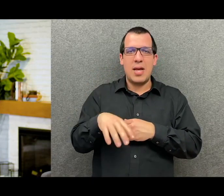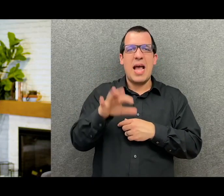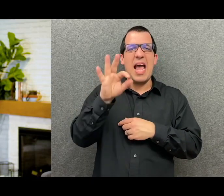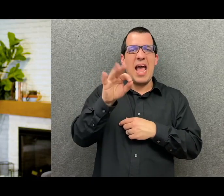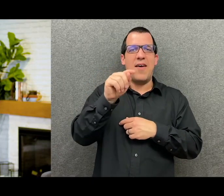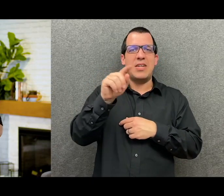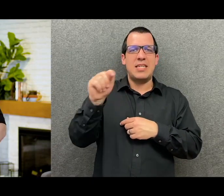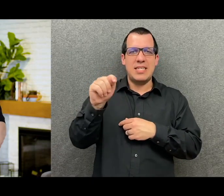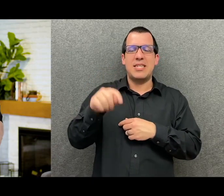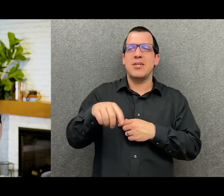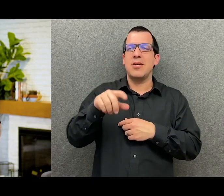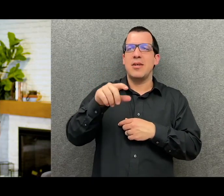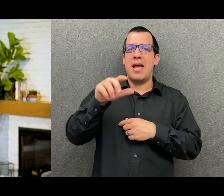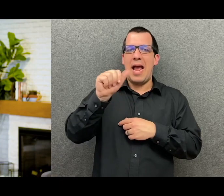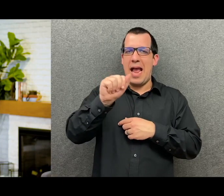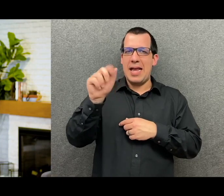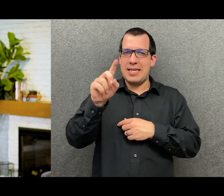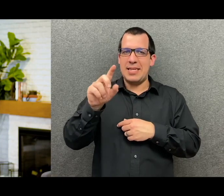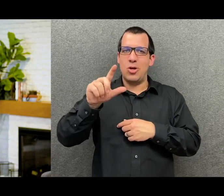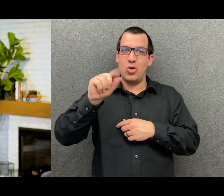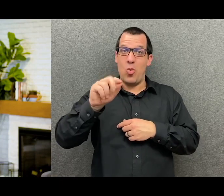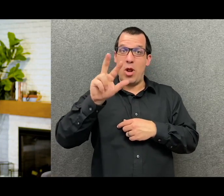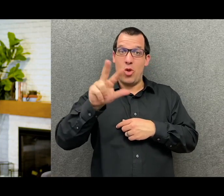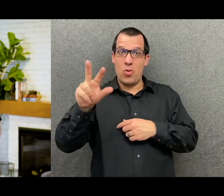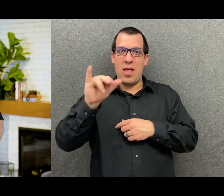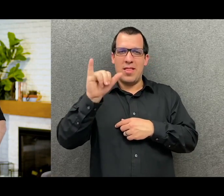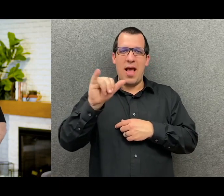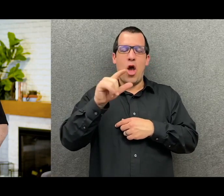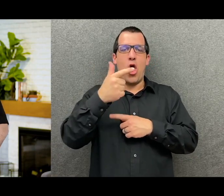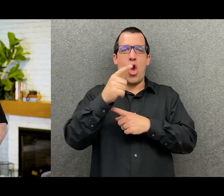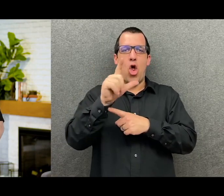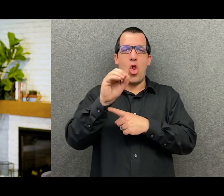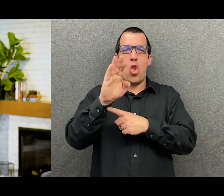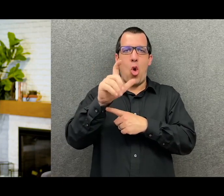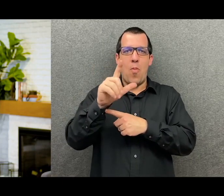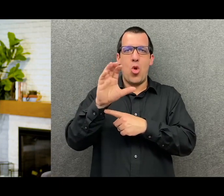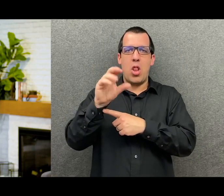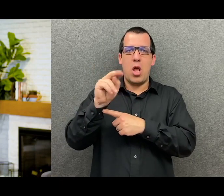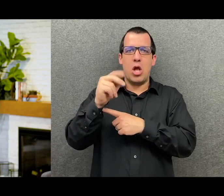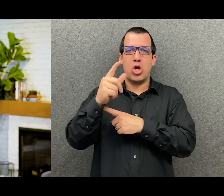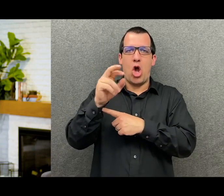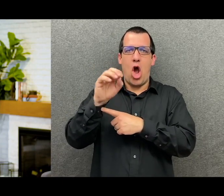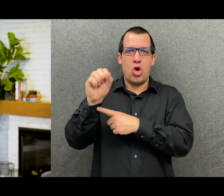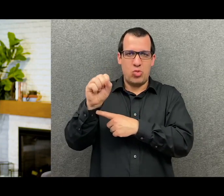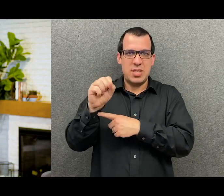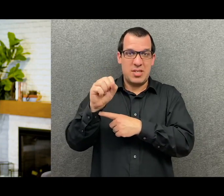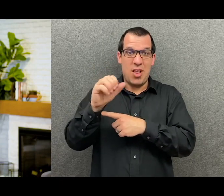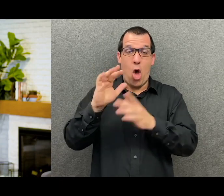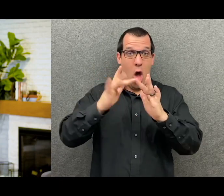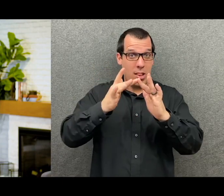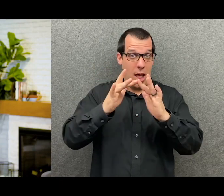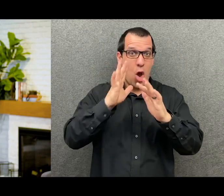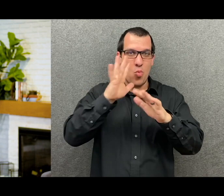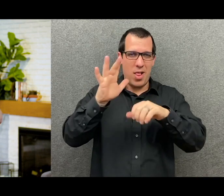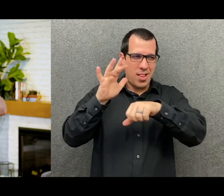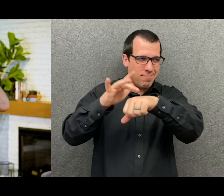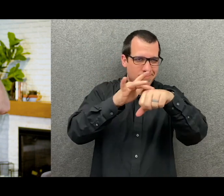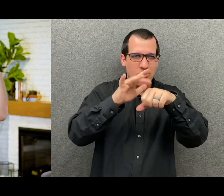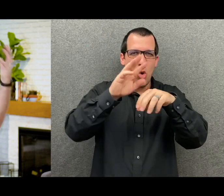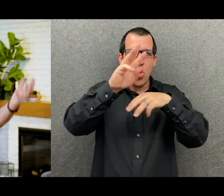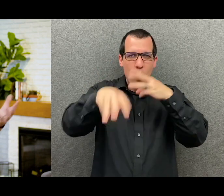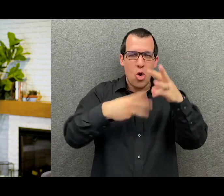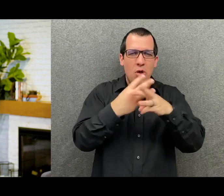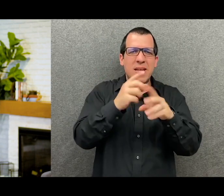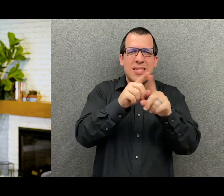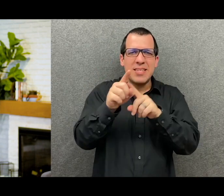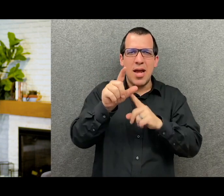2022. FTT AD 2033, the Global Congress, is going to be an online congress that will go